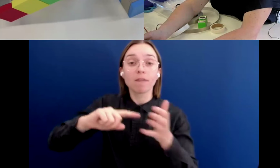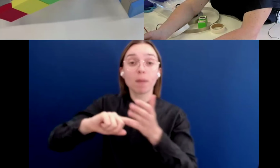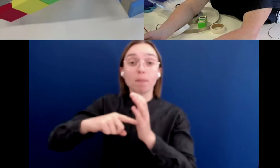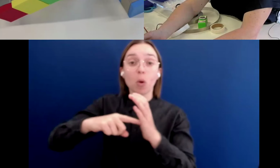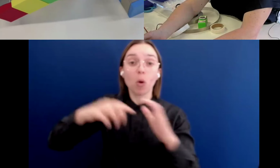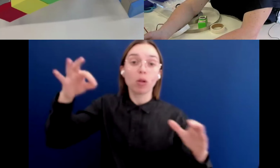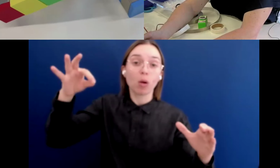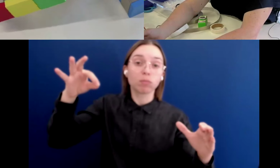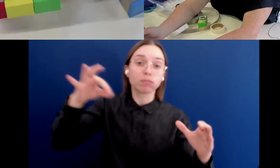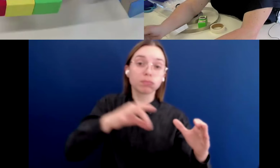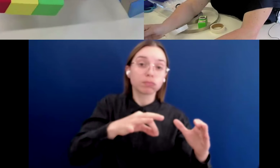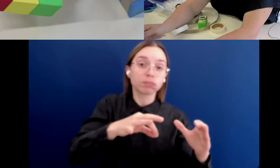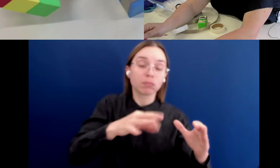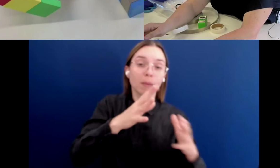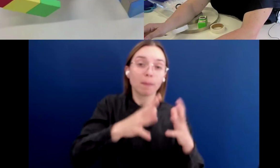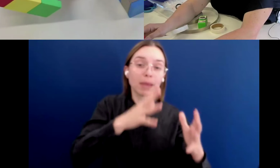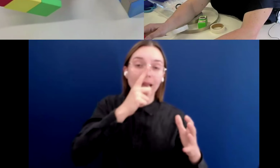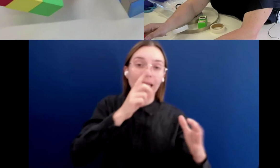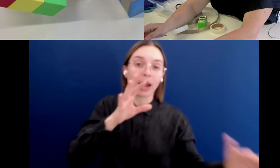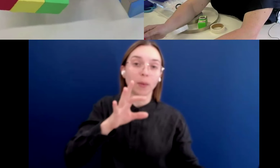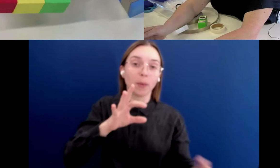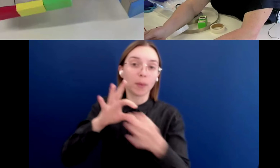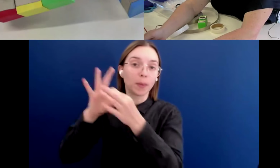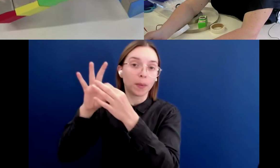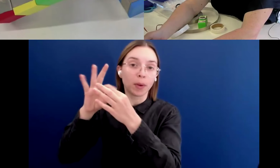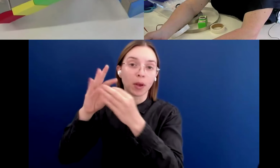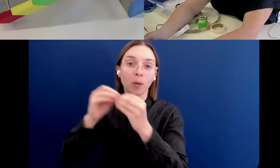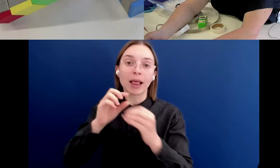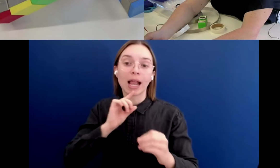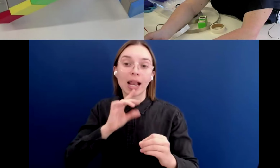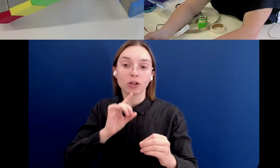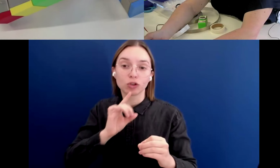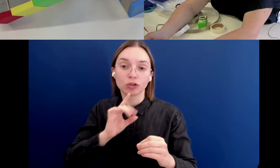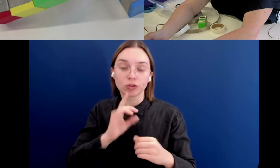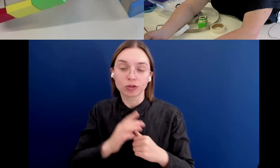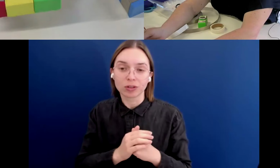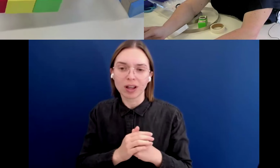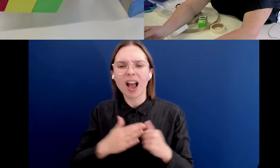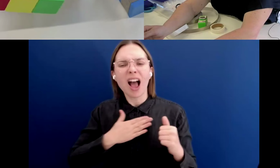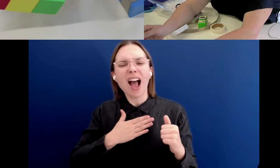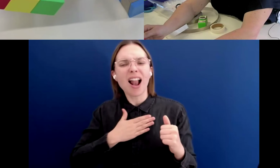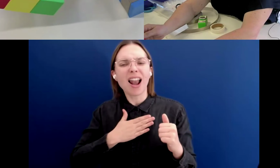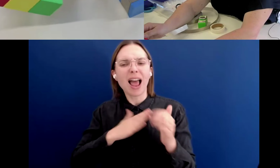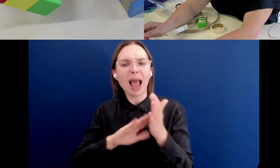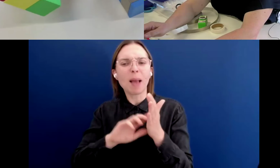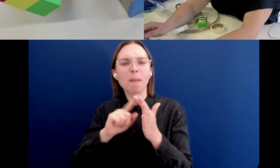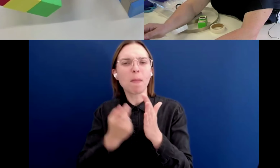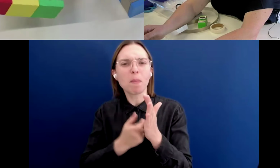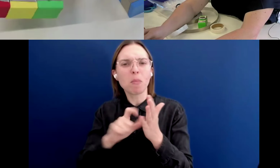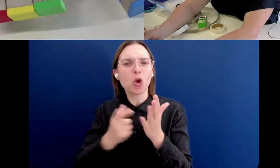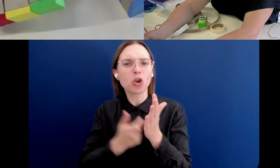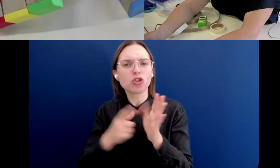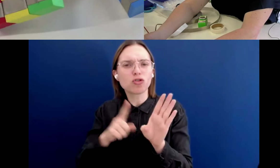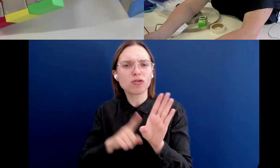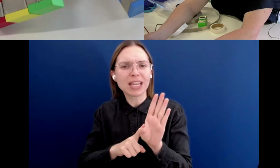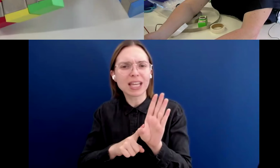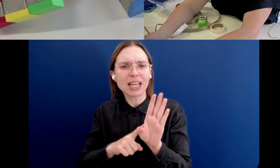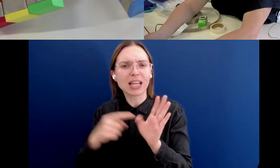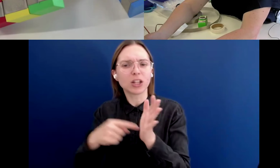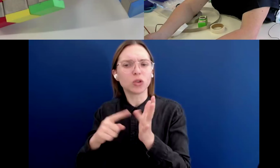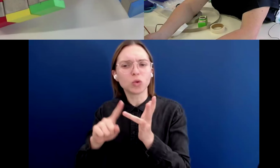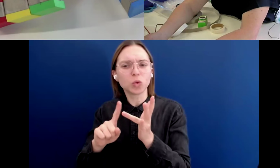switch. I personally like using mercury tilt switches, but schools don't tend to like that very much. And the reason